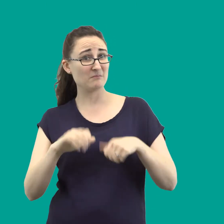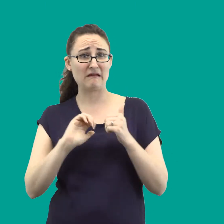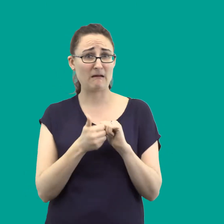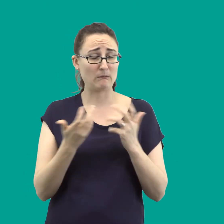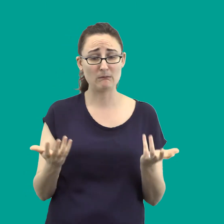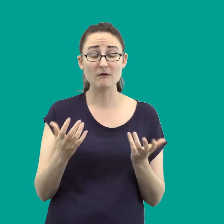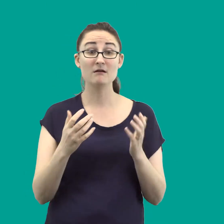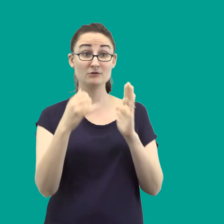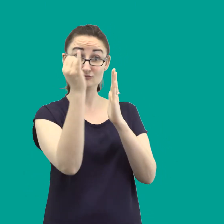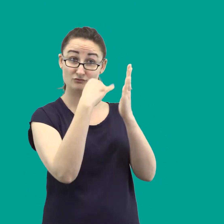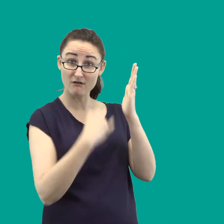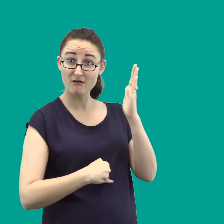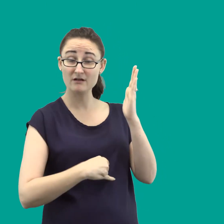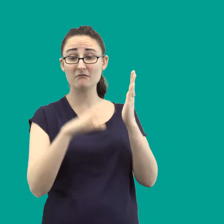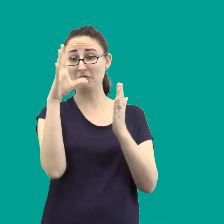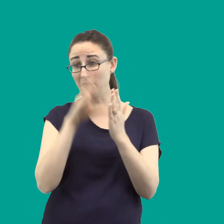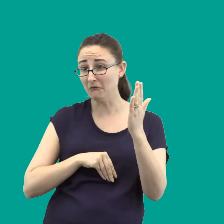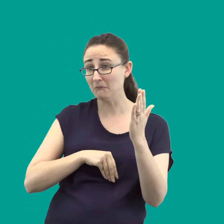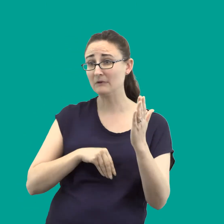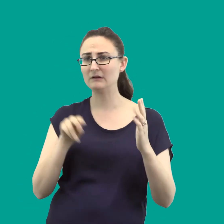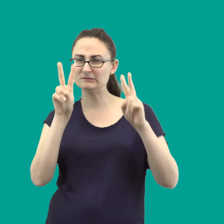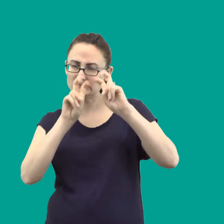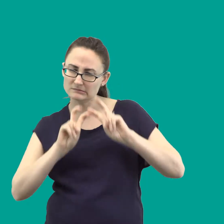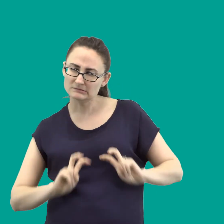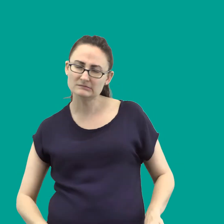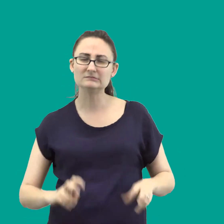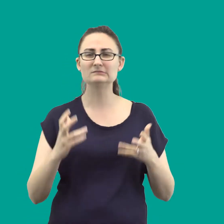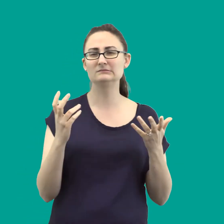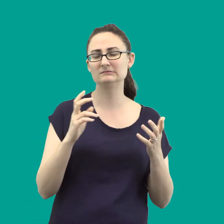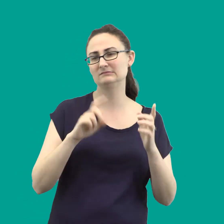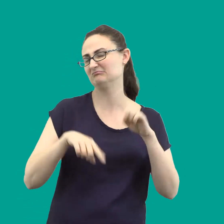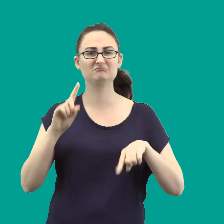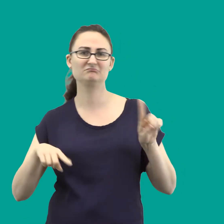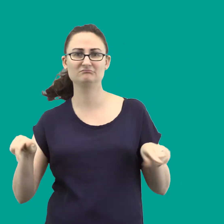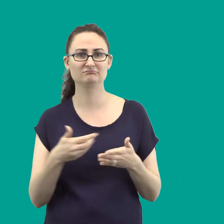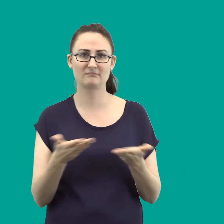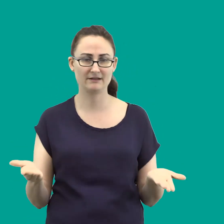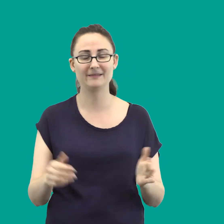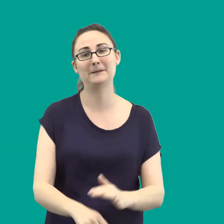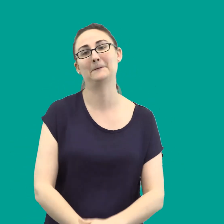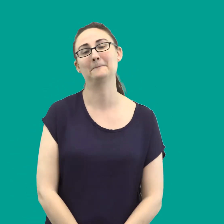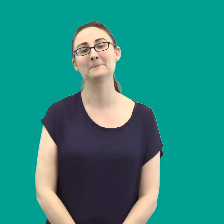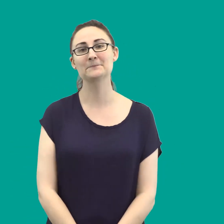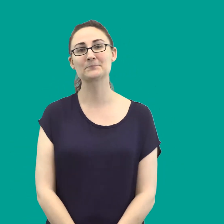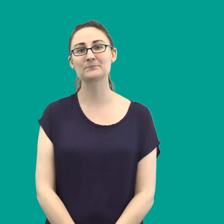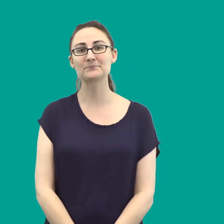The interaction could be drawing, copying, analyzing. It could be a variety of different activities.